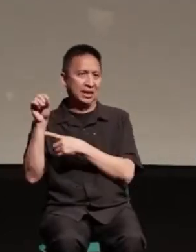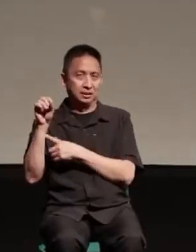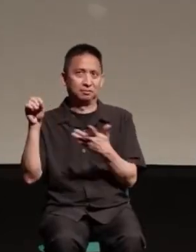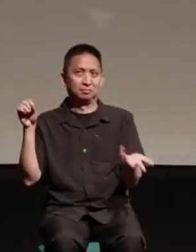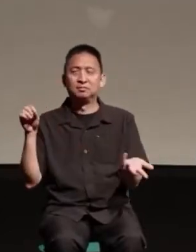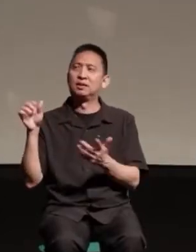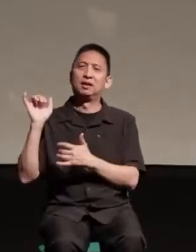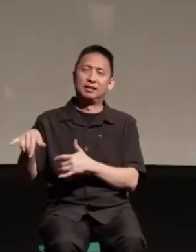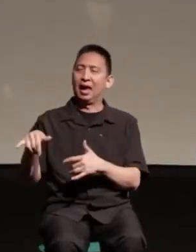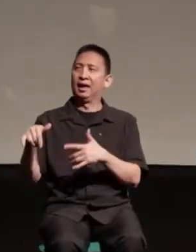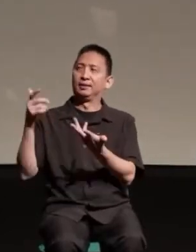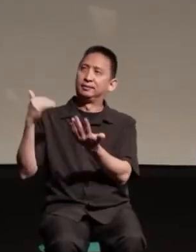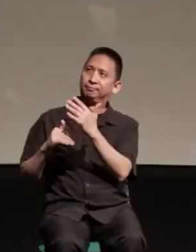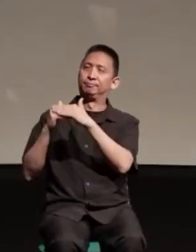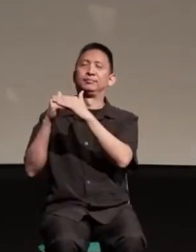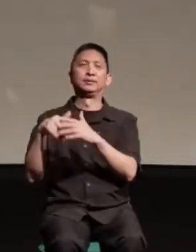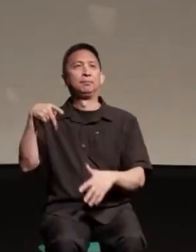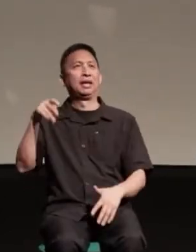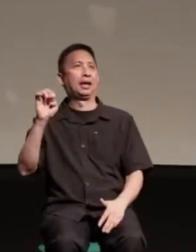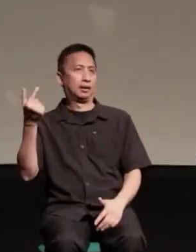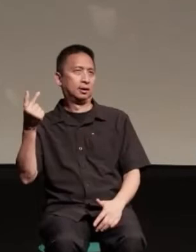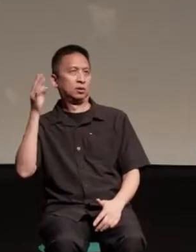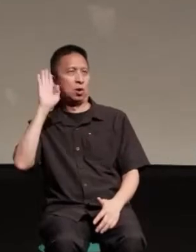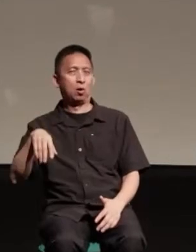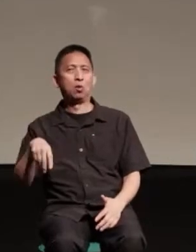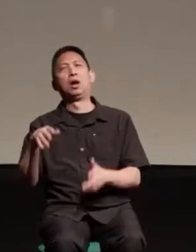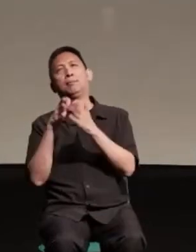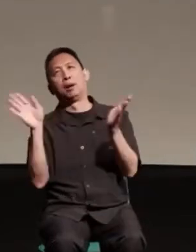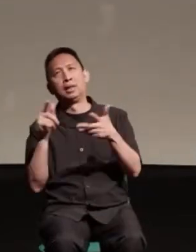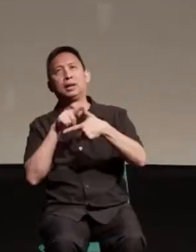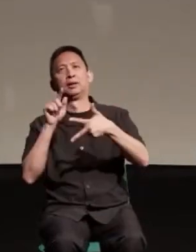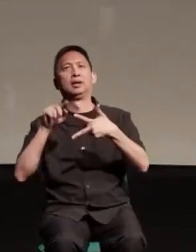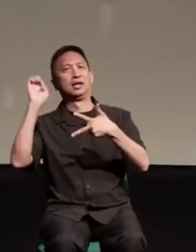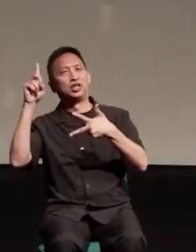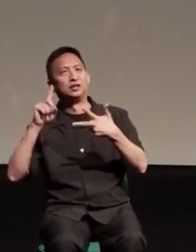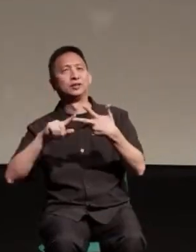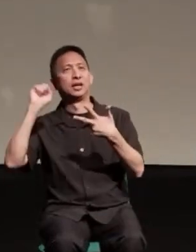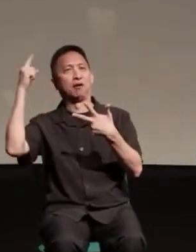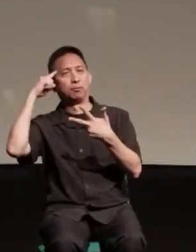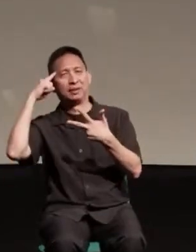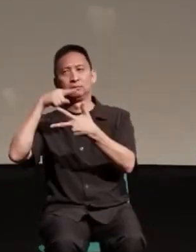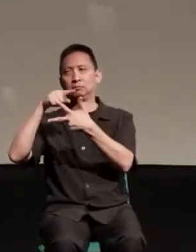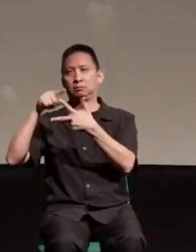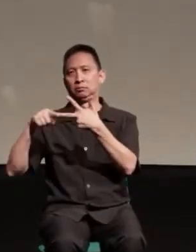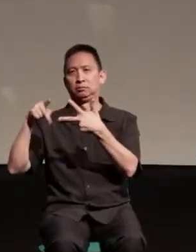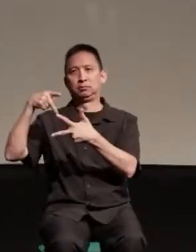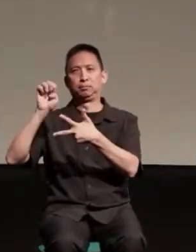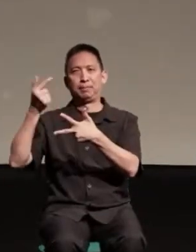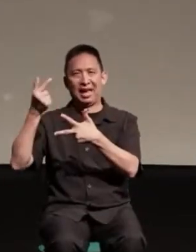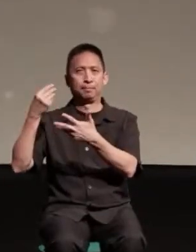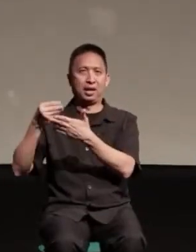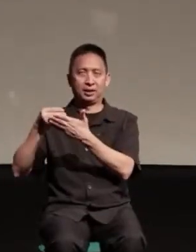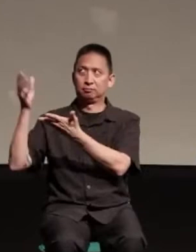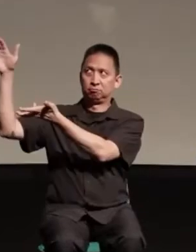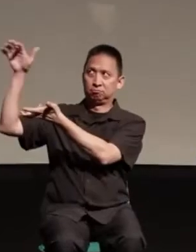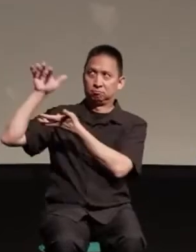access, PEG in the US, public education and government access, which was a big funnel into public media